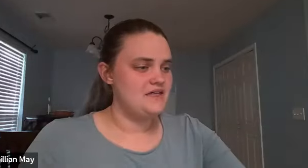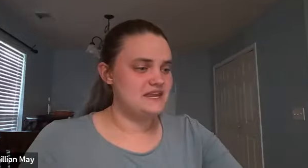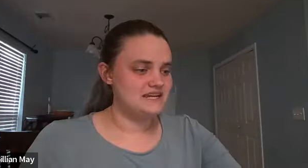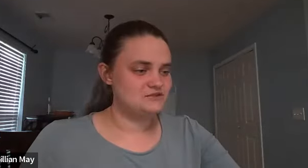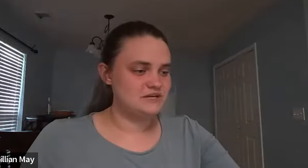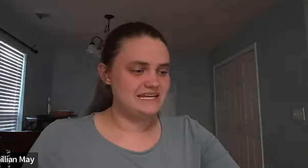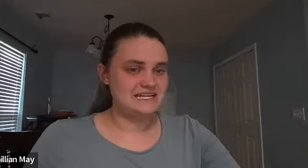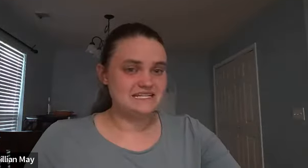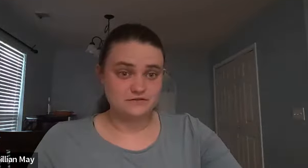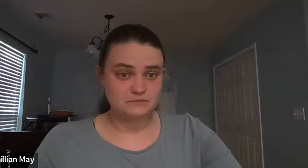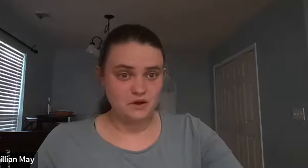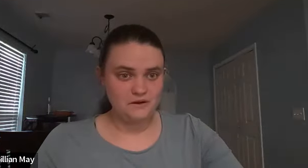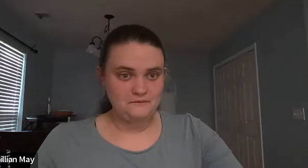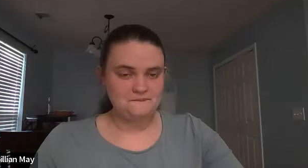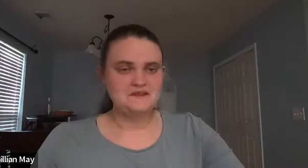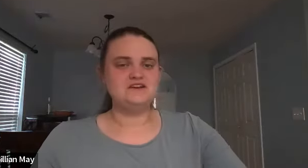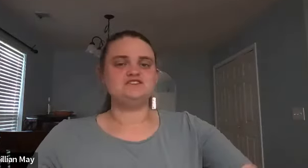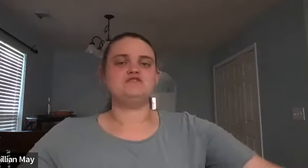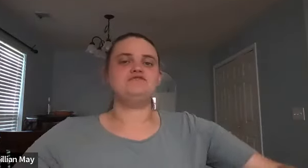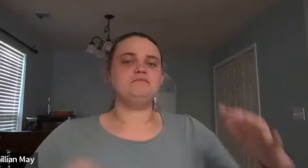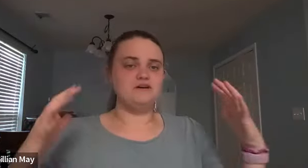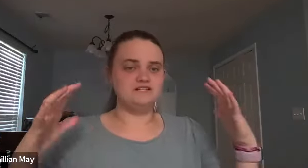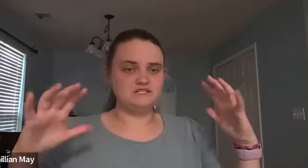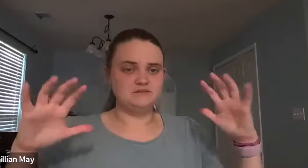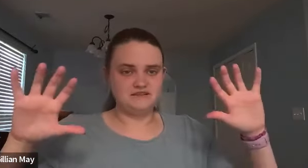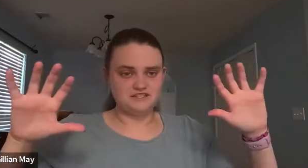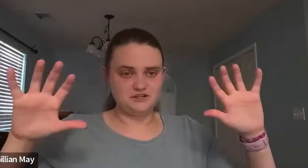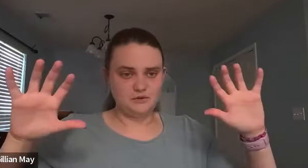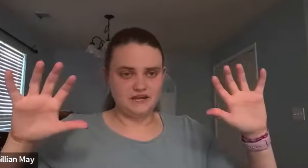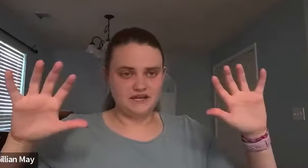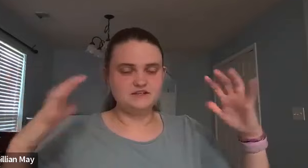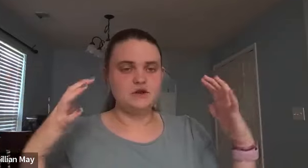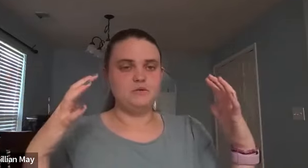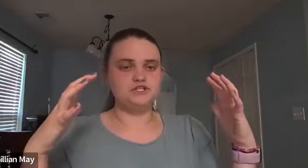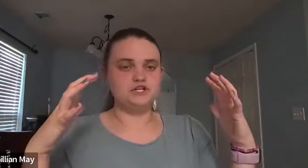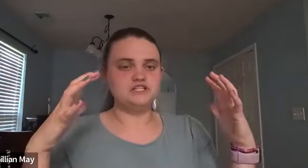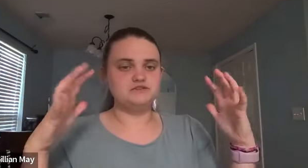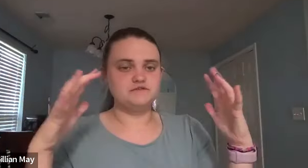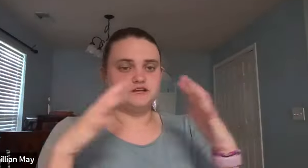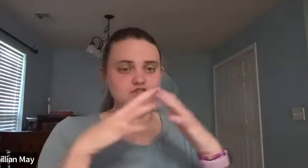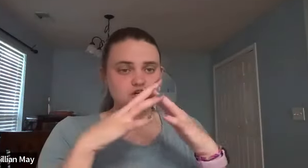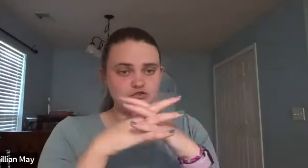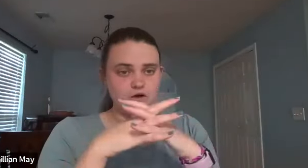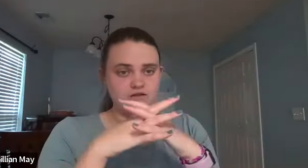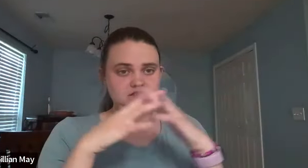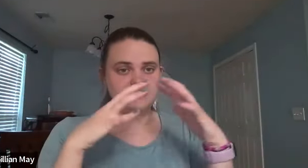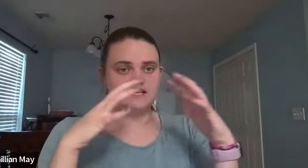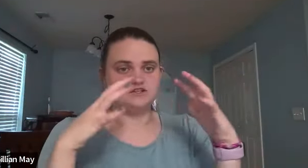The next one is football. So football is going to be these two open hands. What you're going to do is your fingers are going to cross. And so you